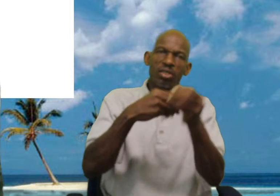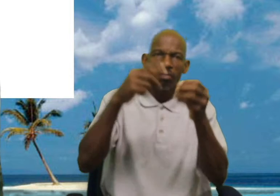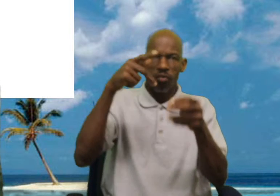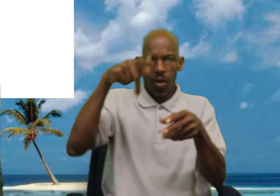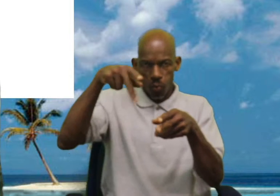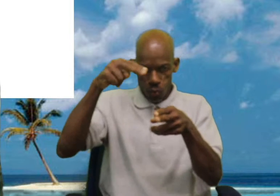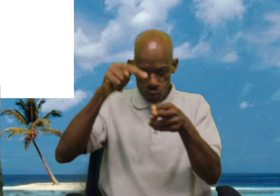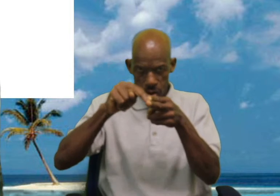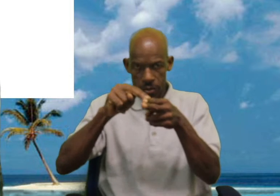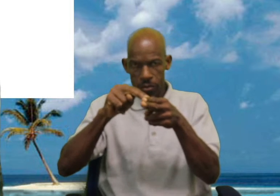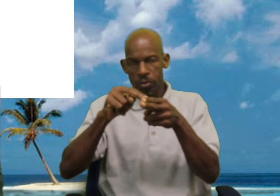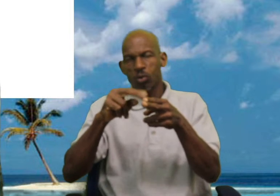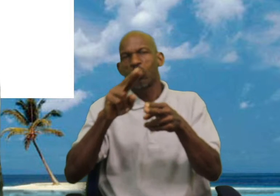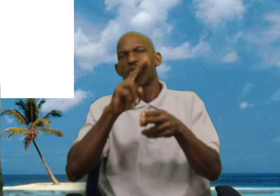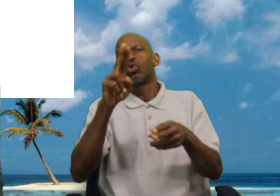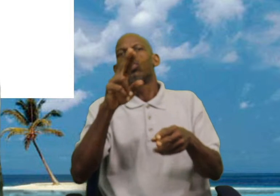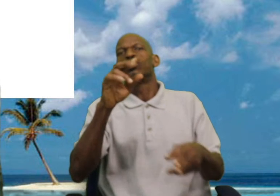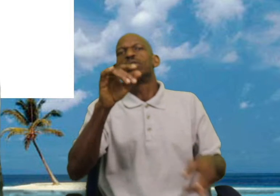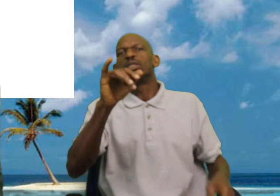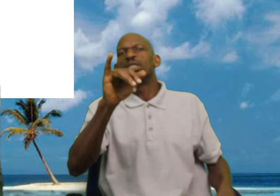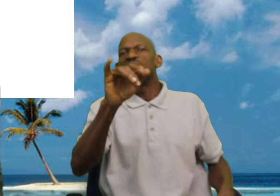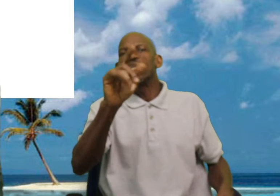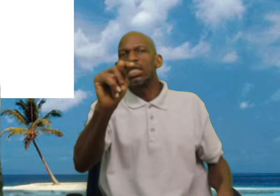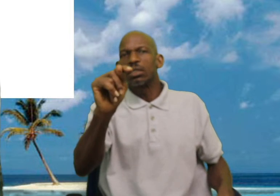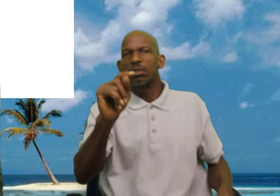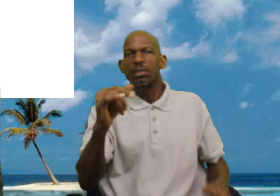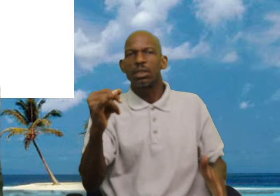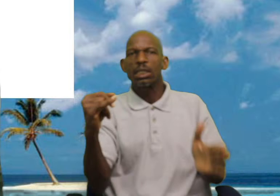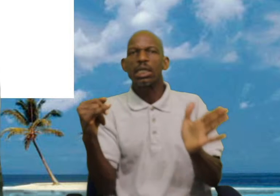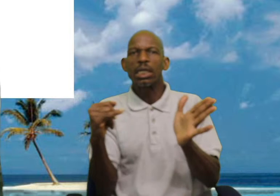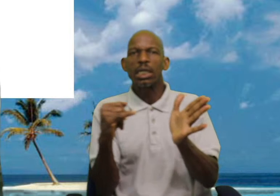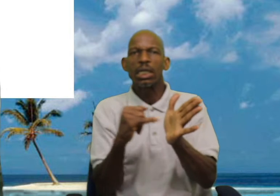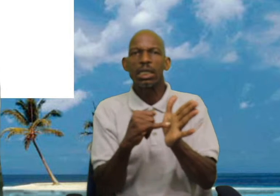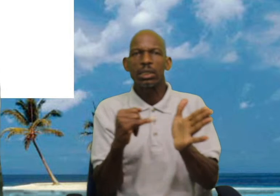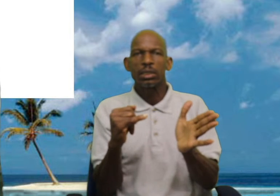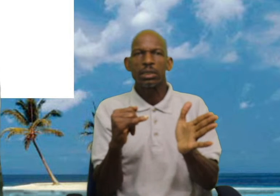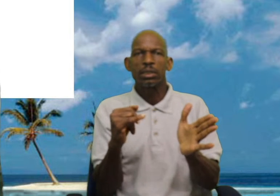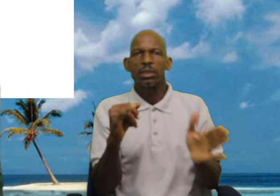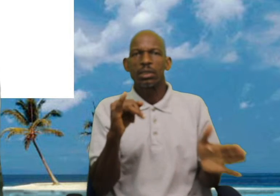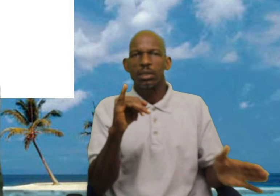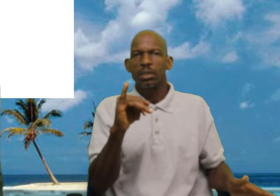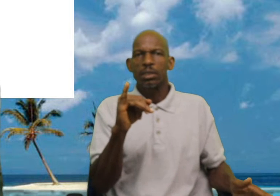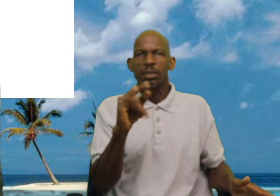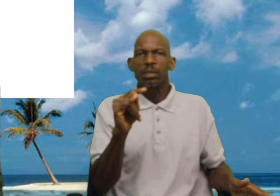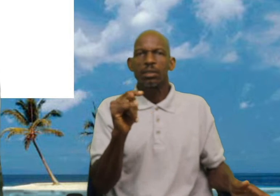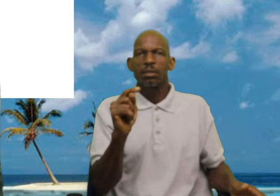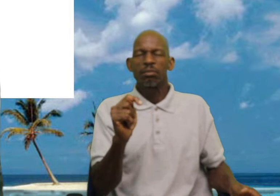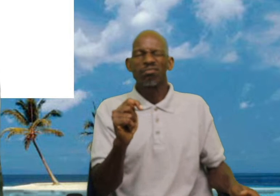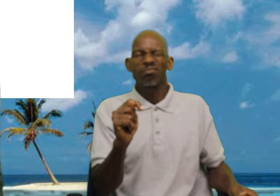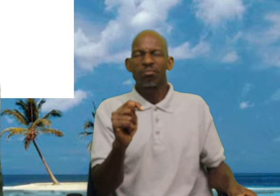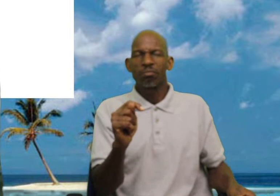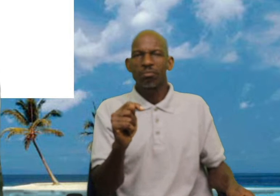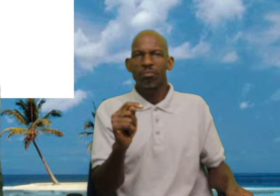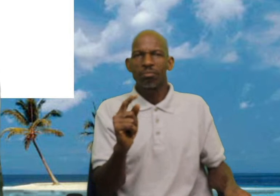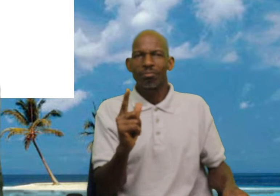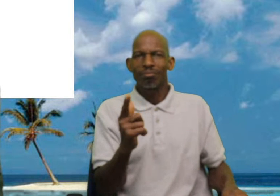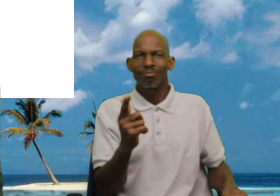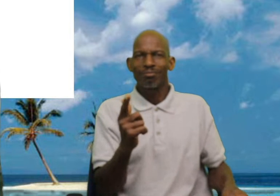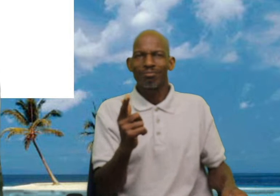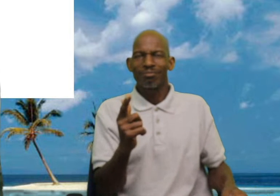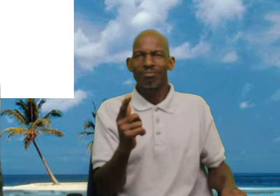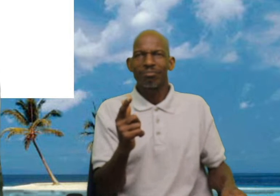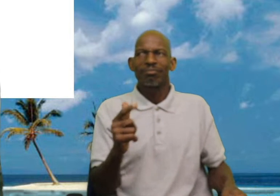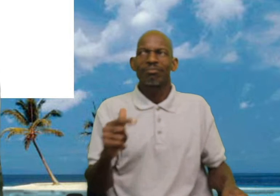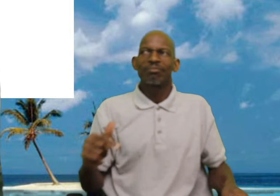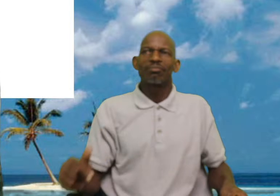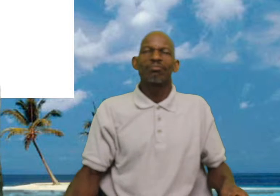So the book is the same book, but instead of saying the book, I